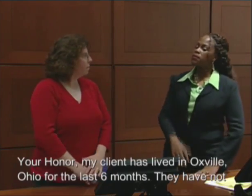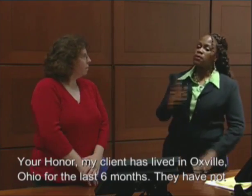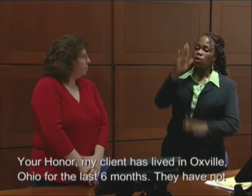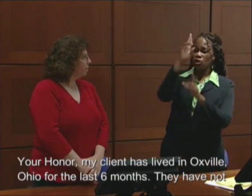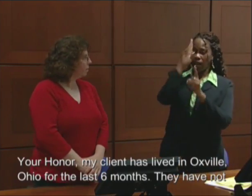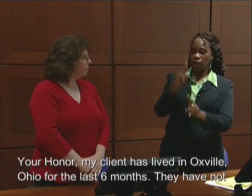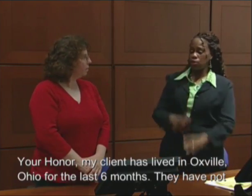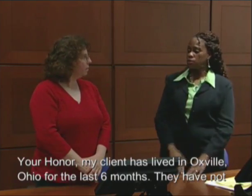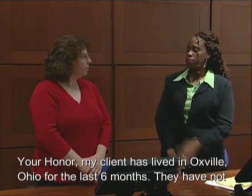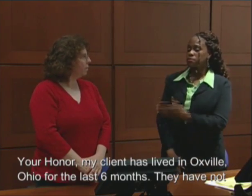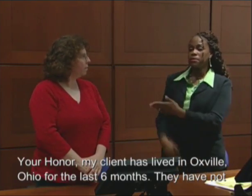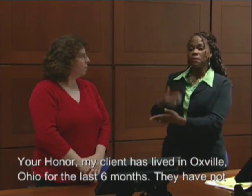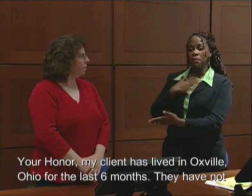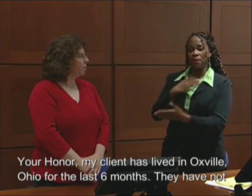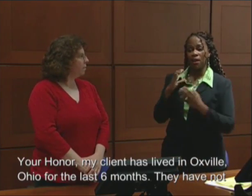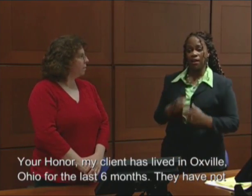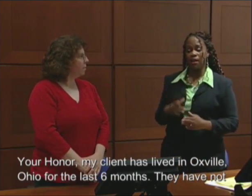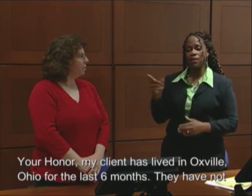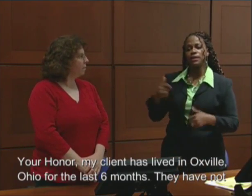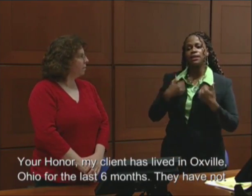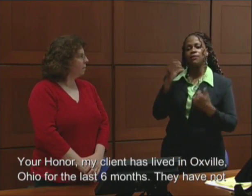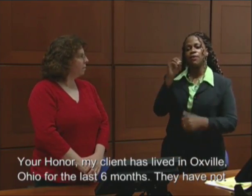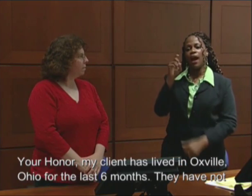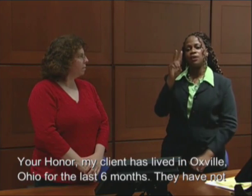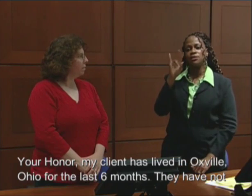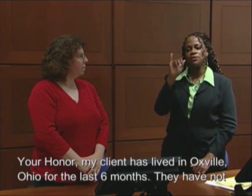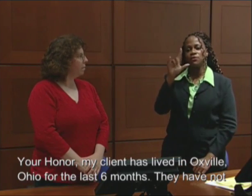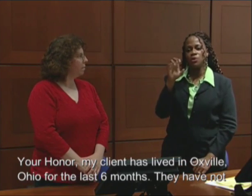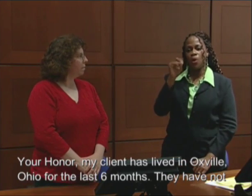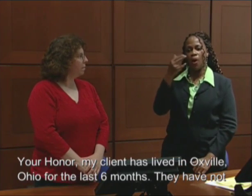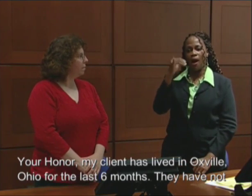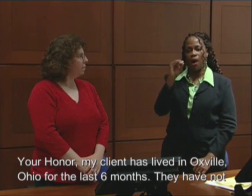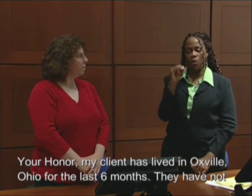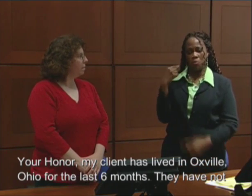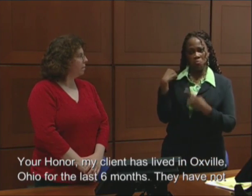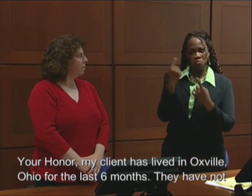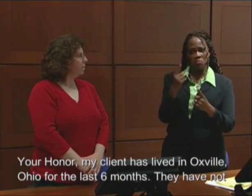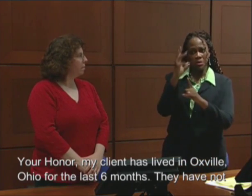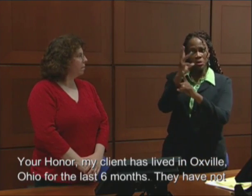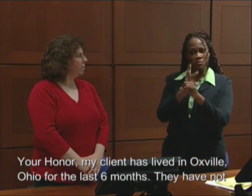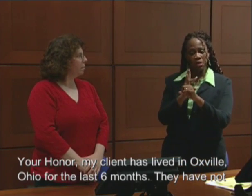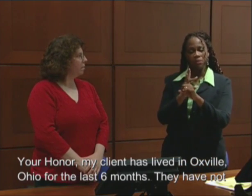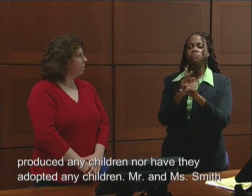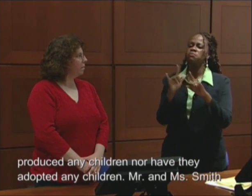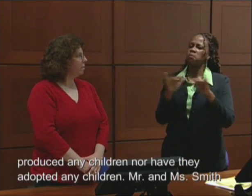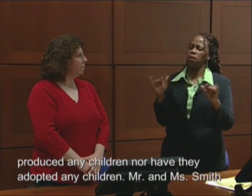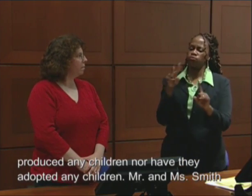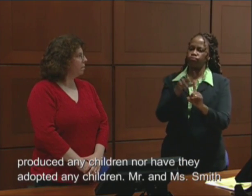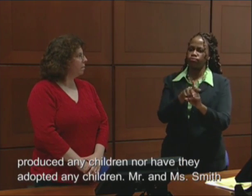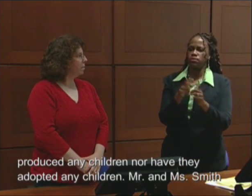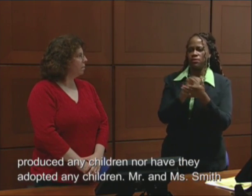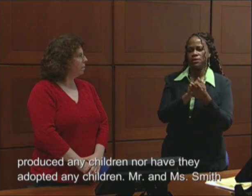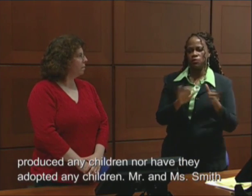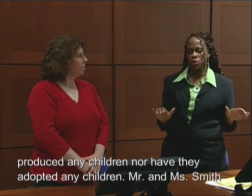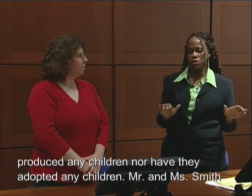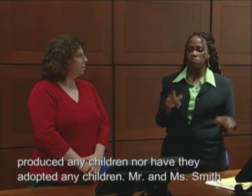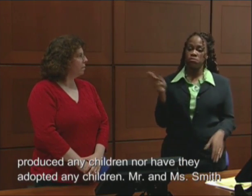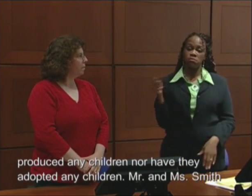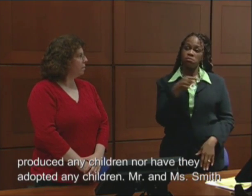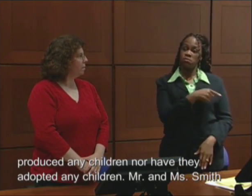Your Honor, my client has lived in Oxville, Ohio for the last 6 months. They have not produced any children, nor have they adopted any